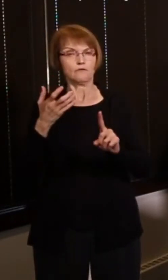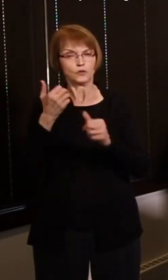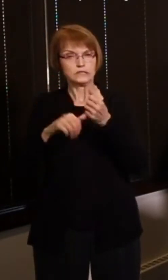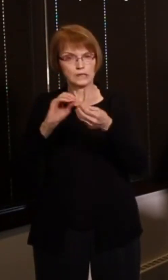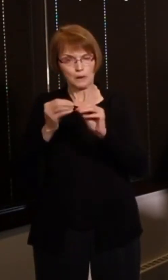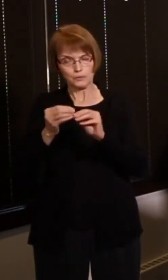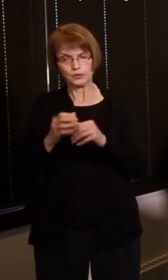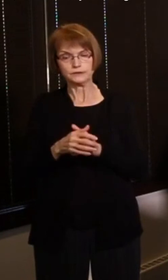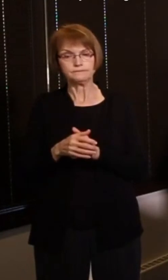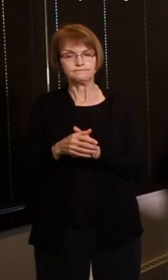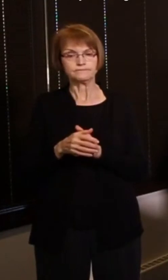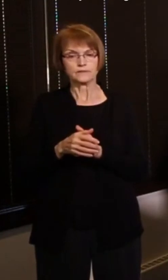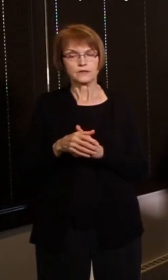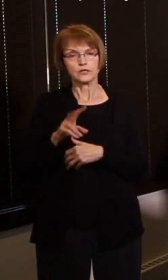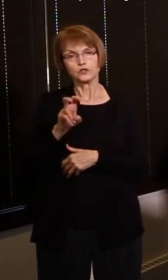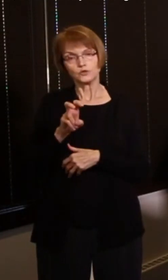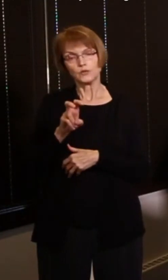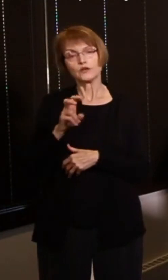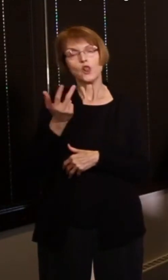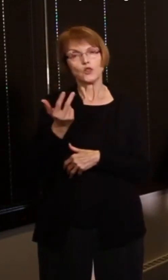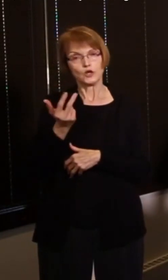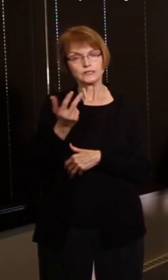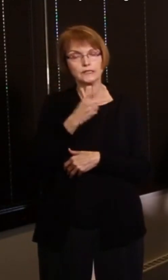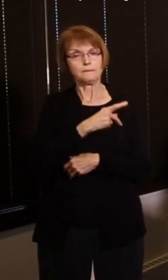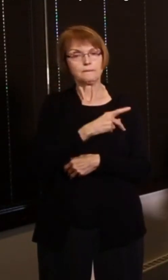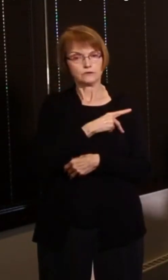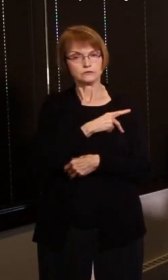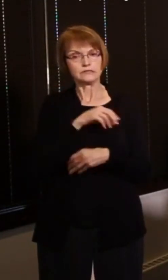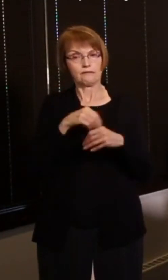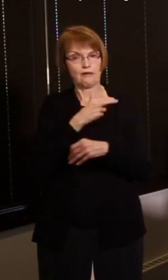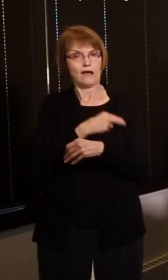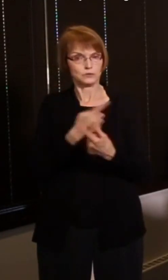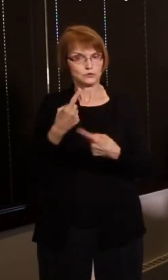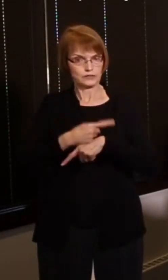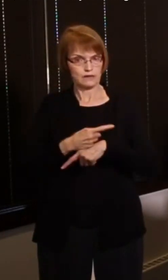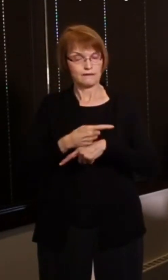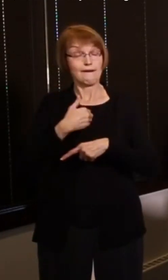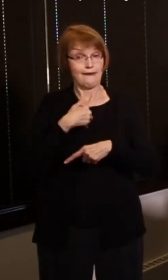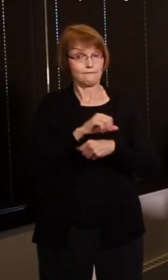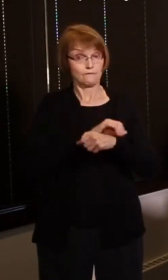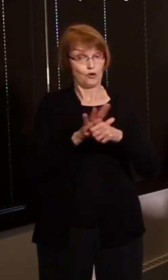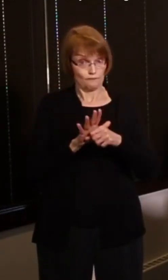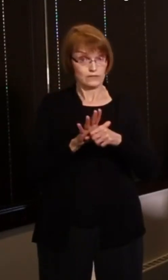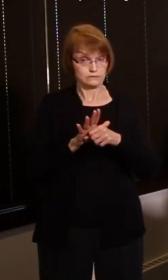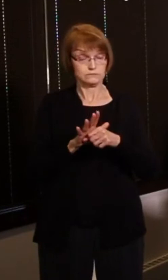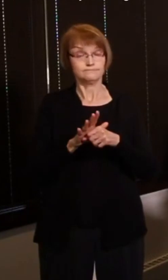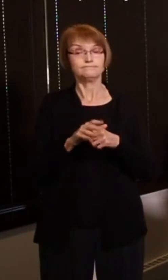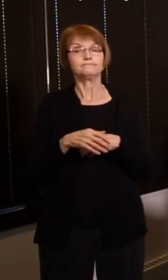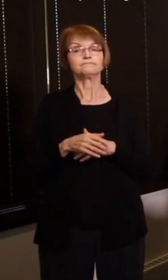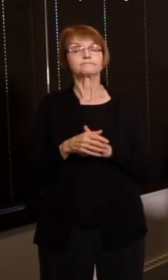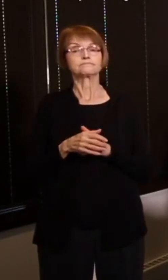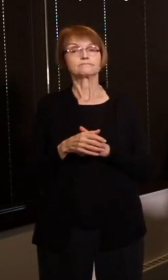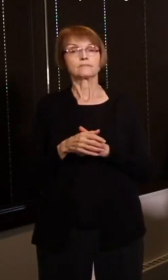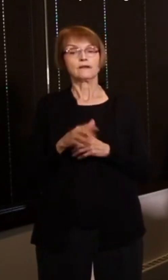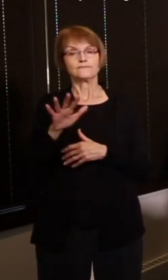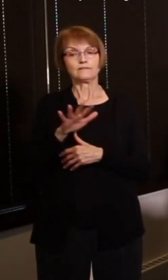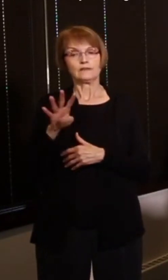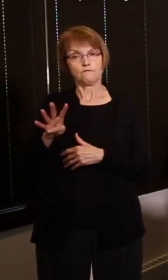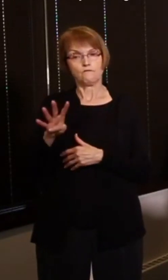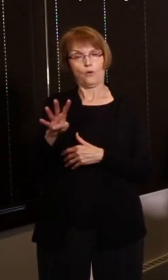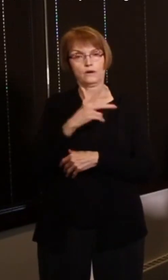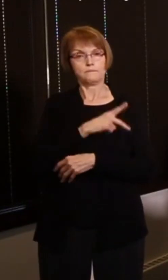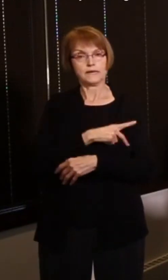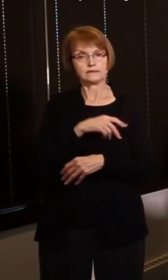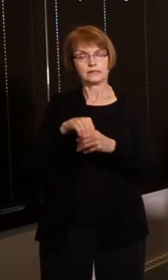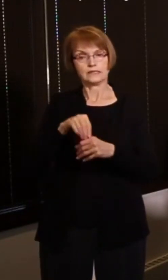numbers. As I reported, we have 213 patients hospitalized today with COVID. We have 54 patients